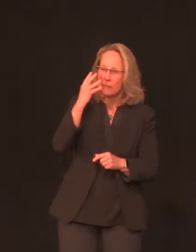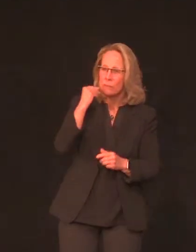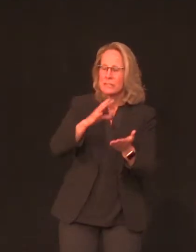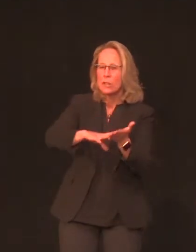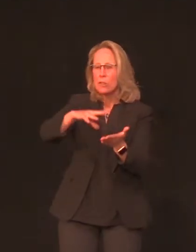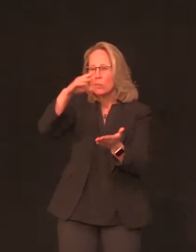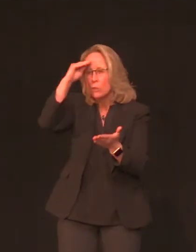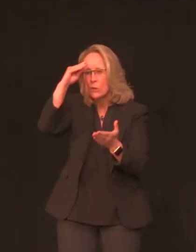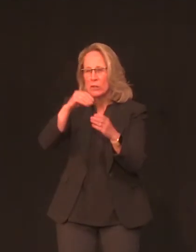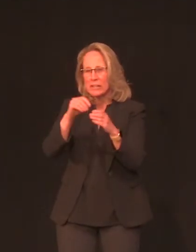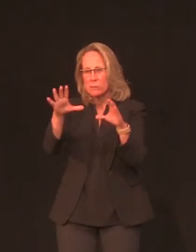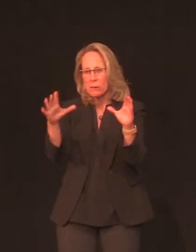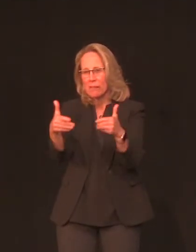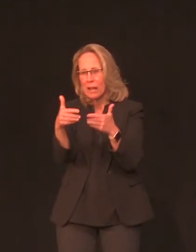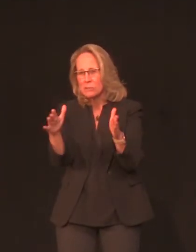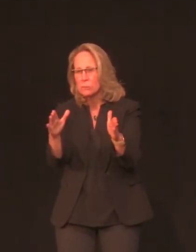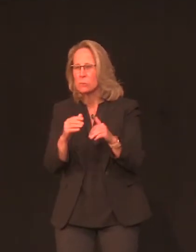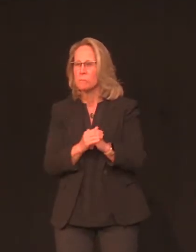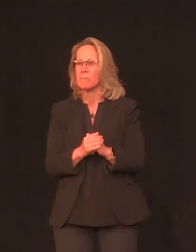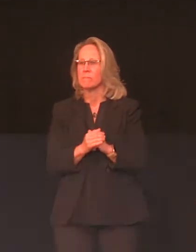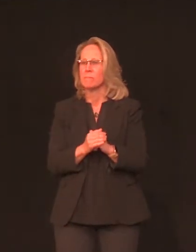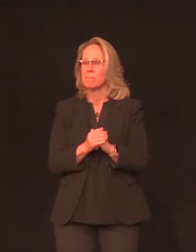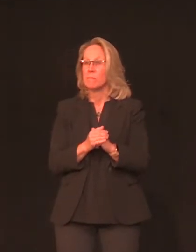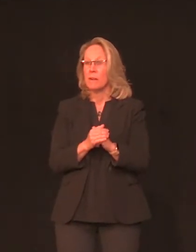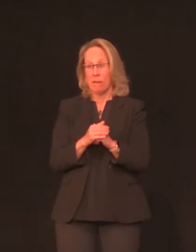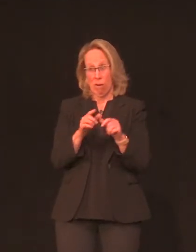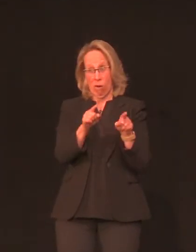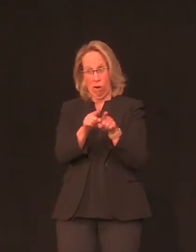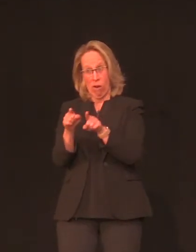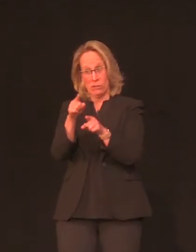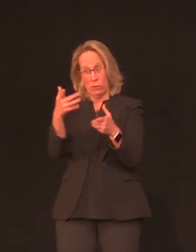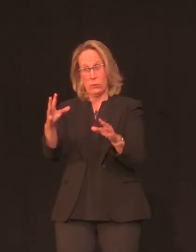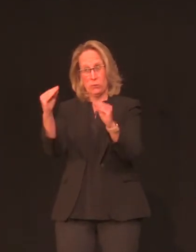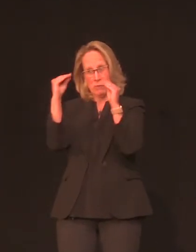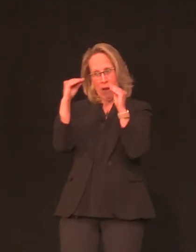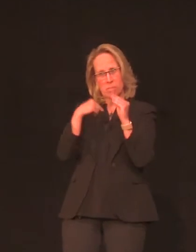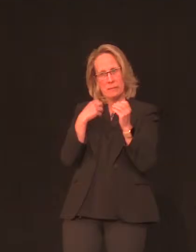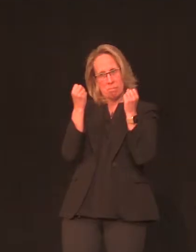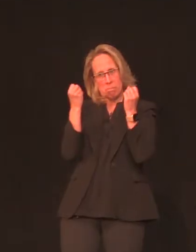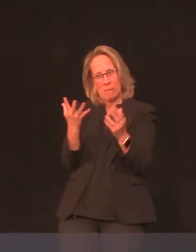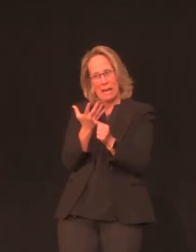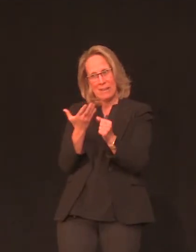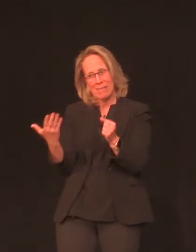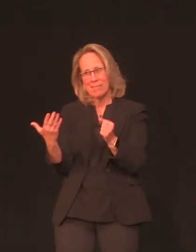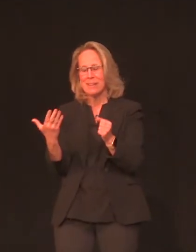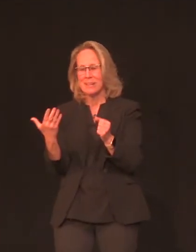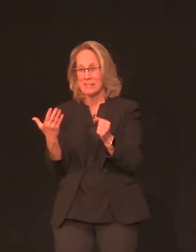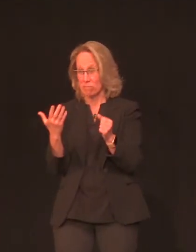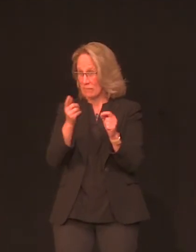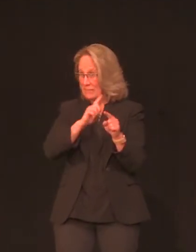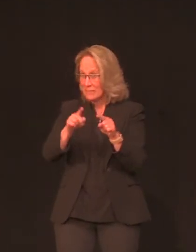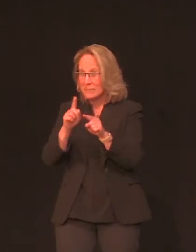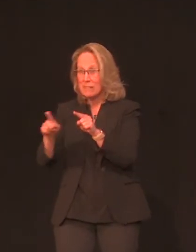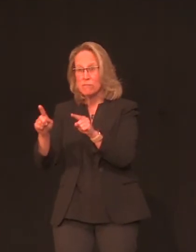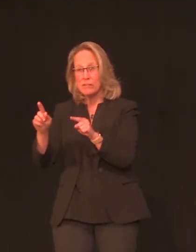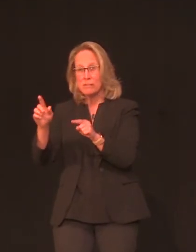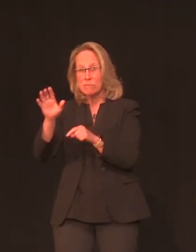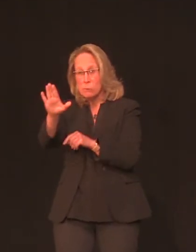their classrooms, but they have taught me in numerous ways, including their different perspectives when faced with